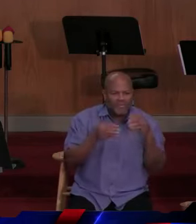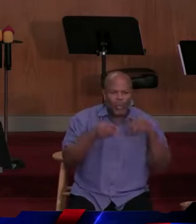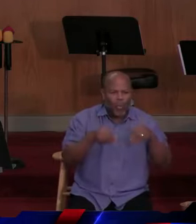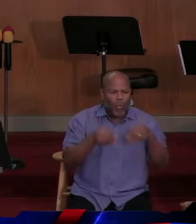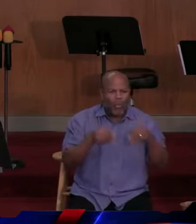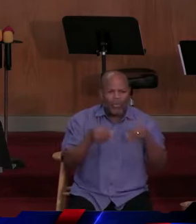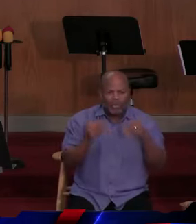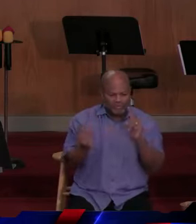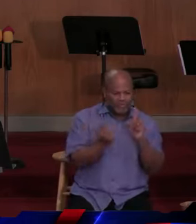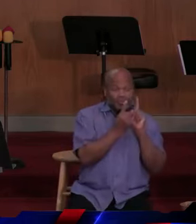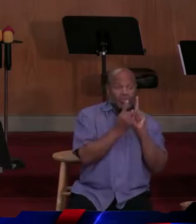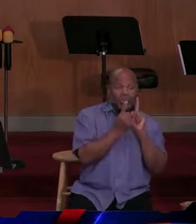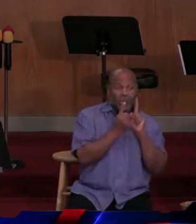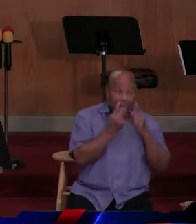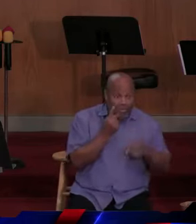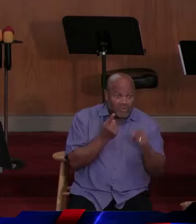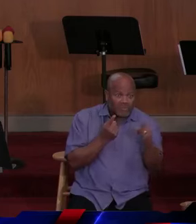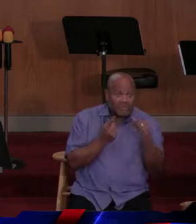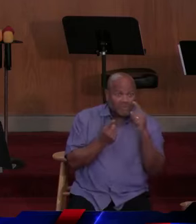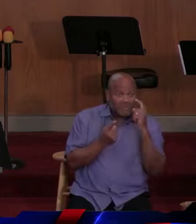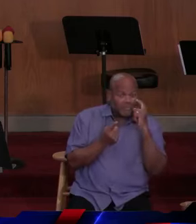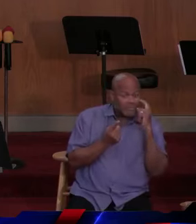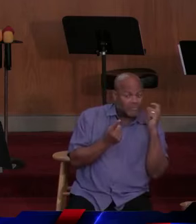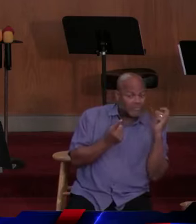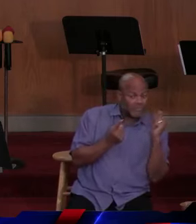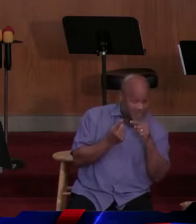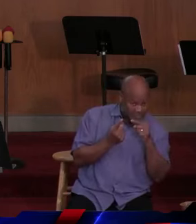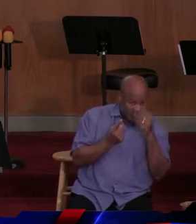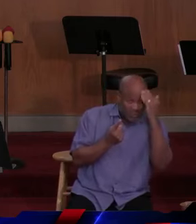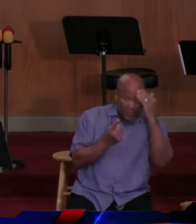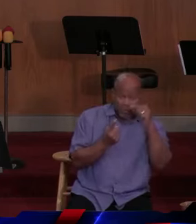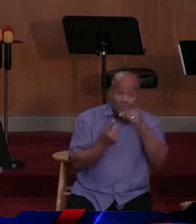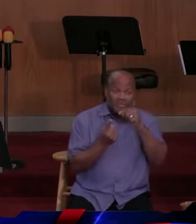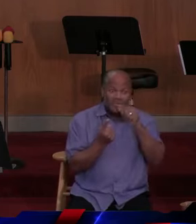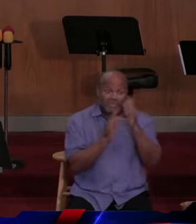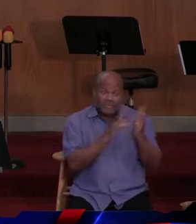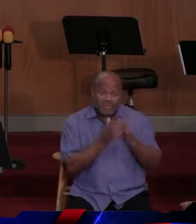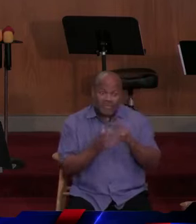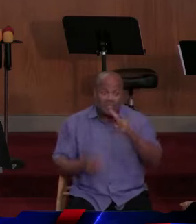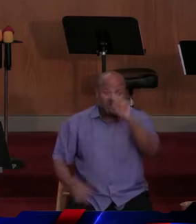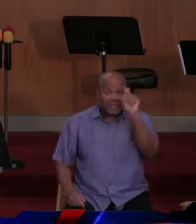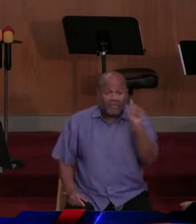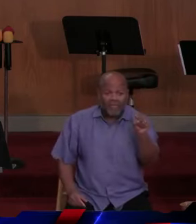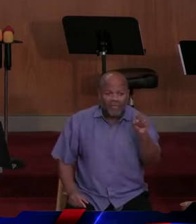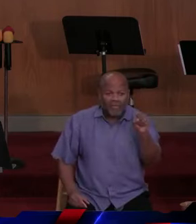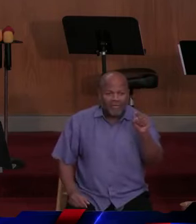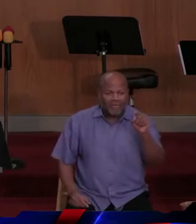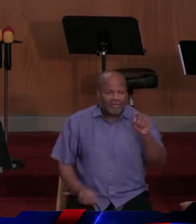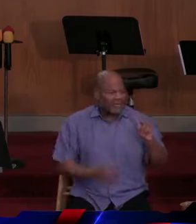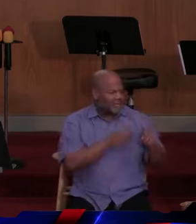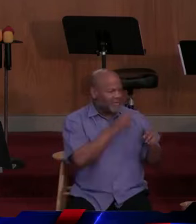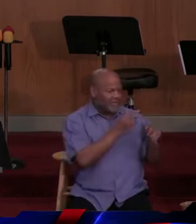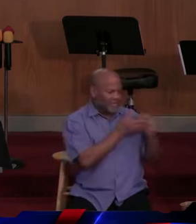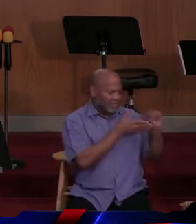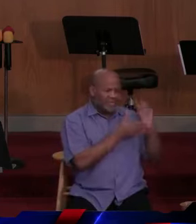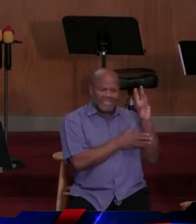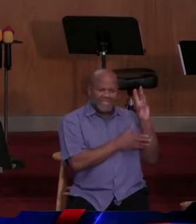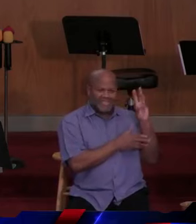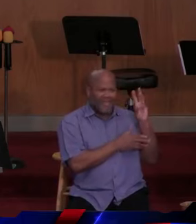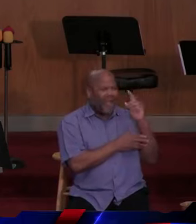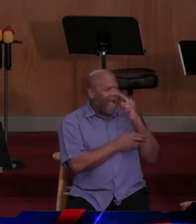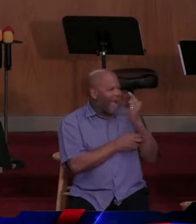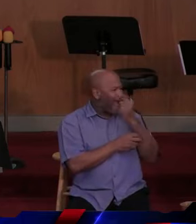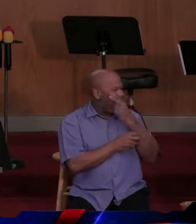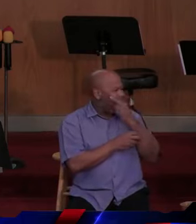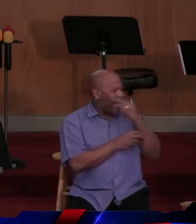you at now. Would we know it? Verse 16 says, but their eyes were holding that they